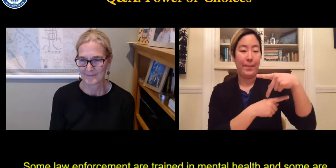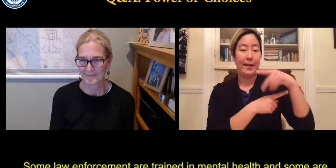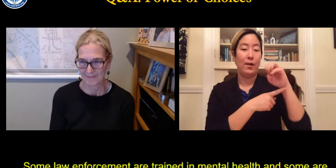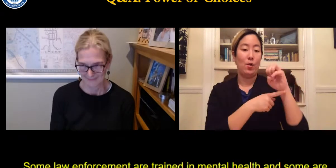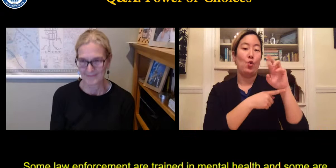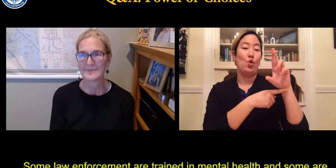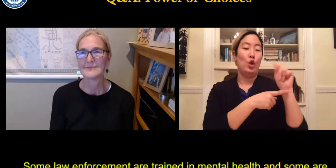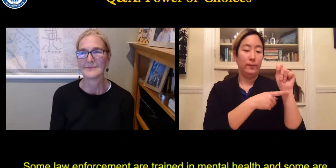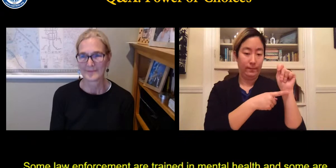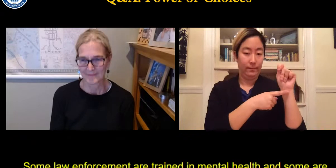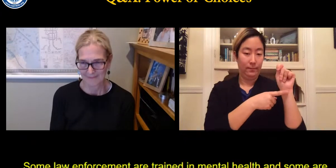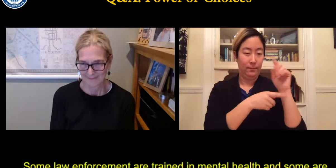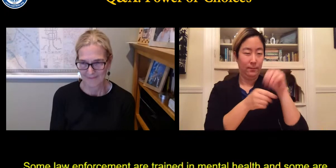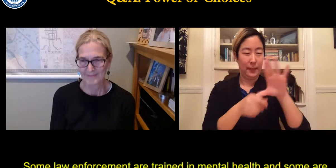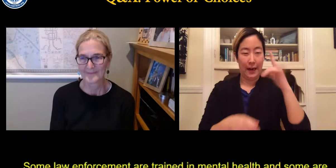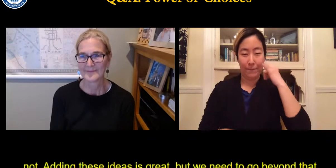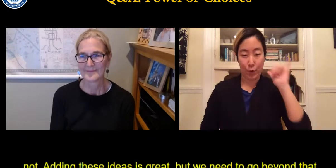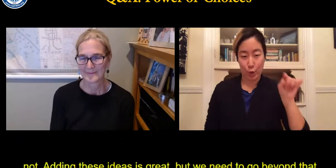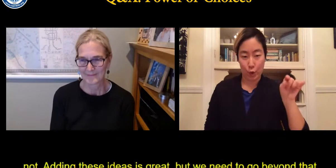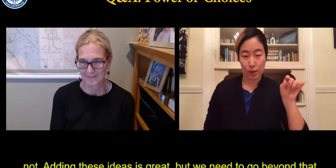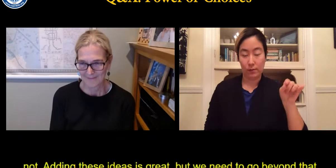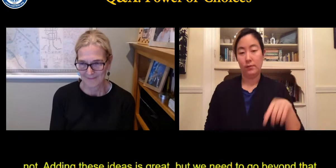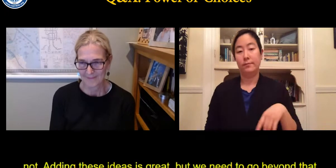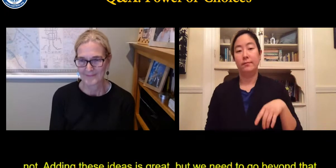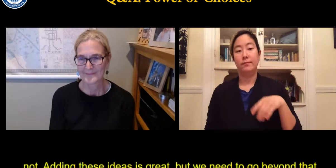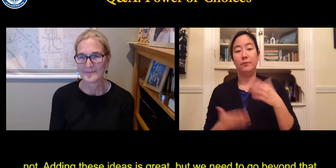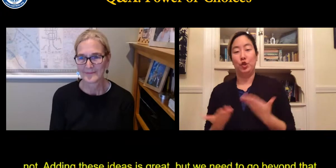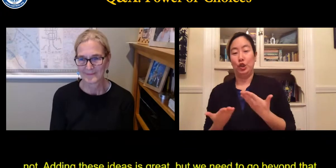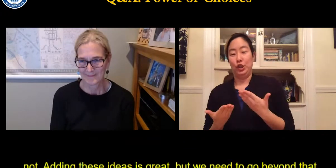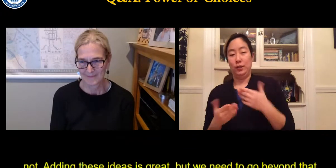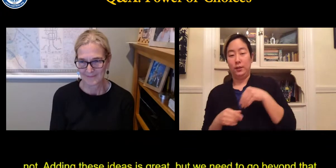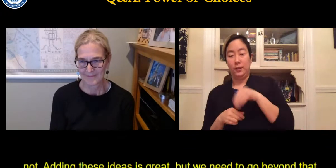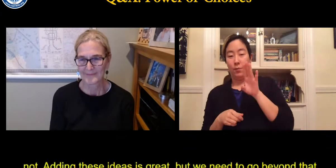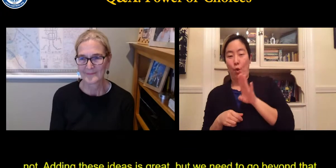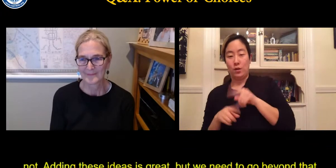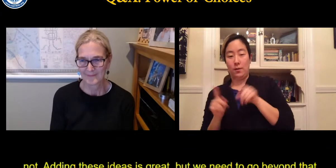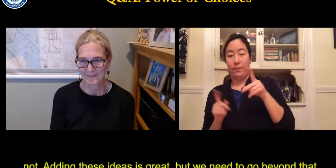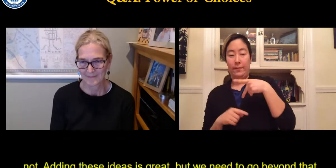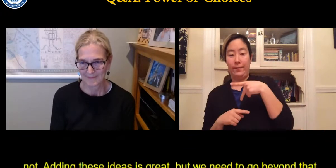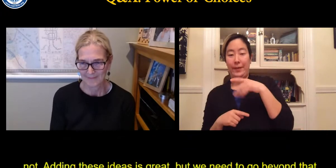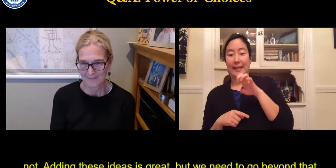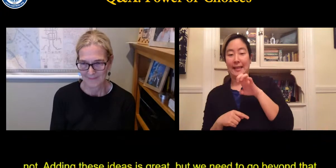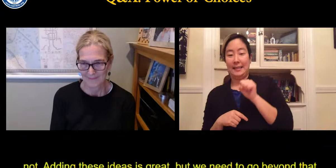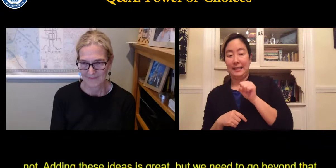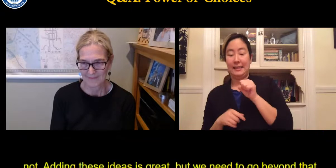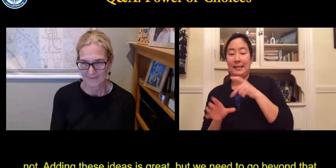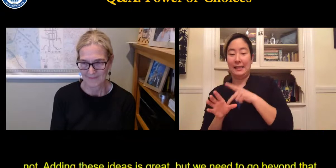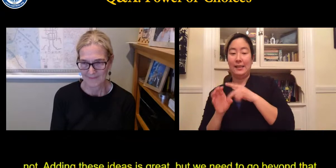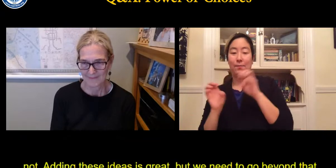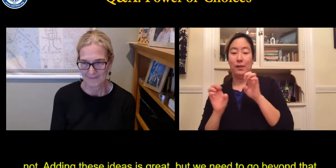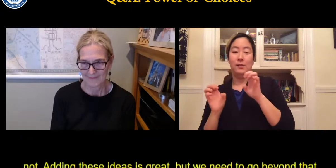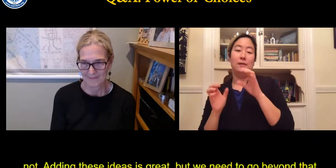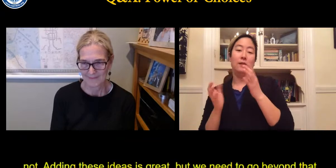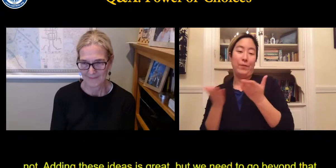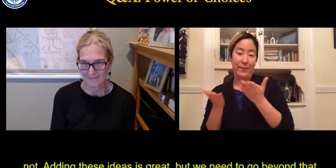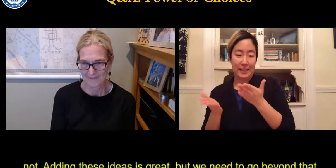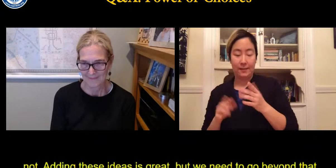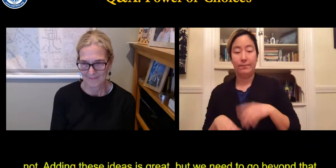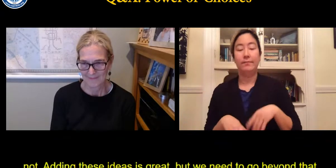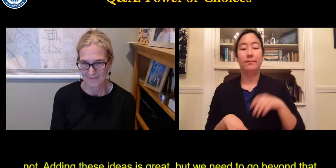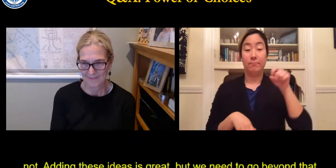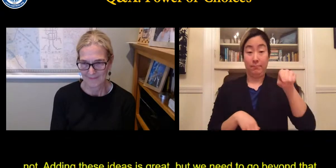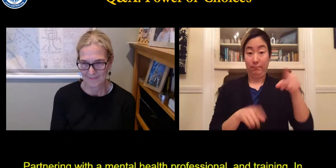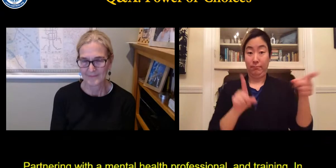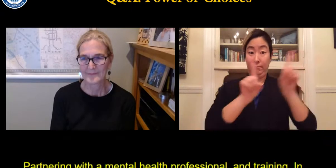there's something called PERT, which is a Psychiatric Emergency Response Team, PERT, PERT. That's in